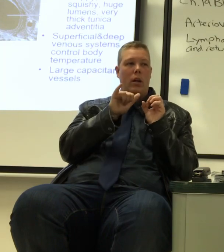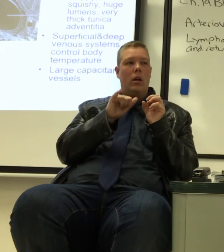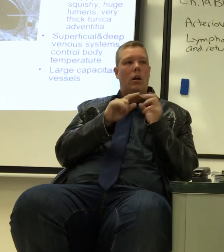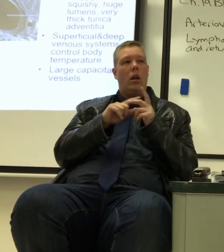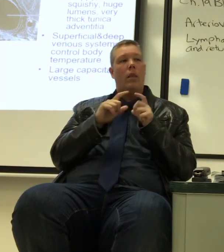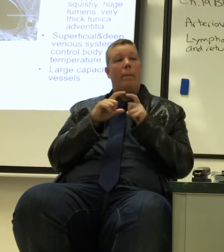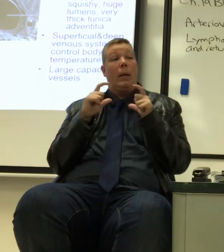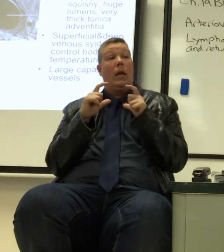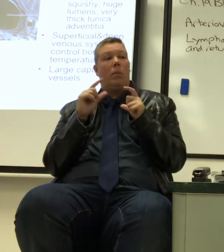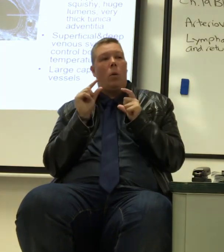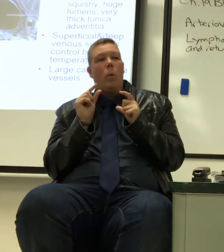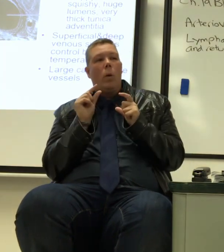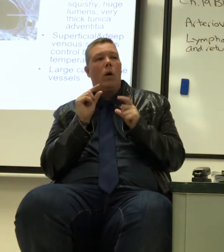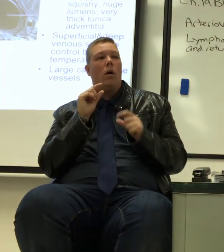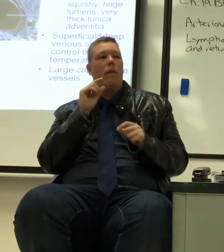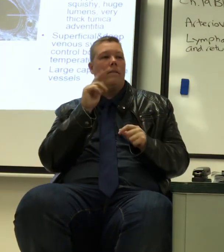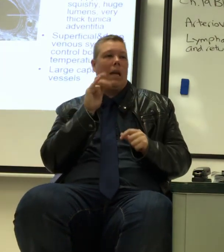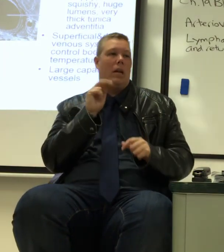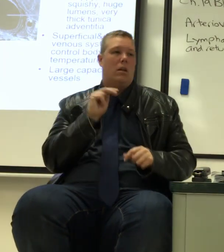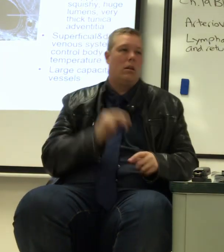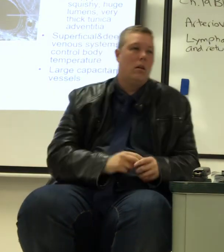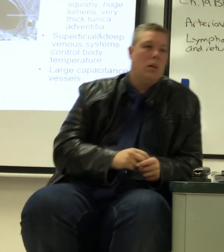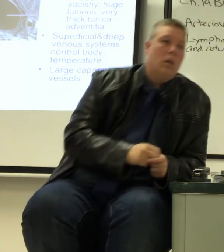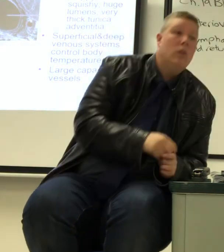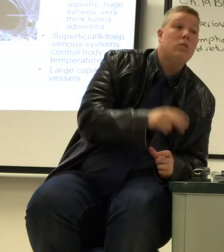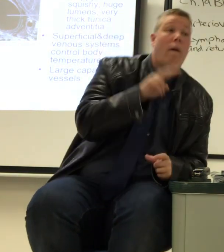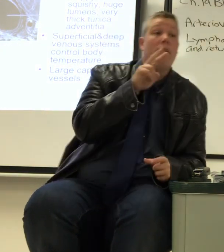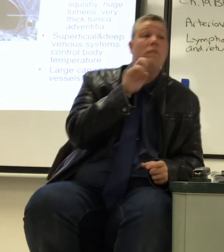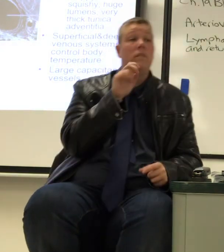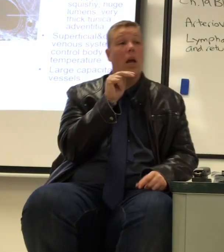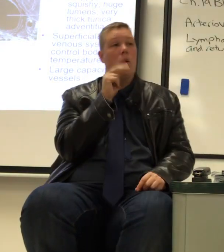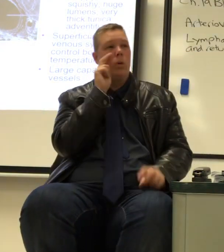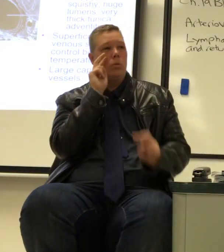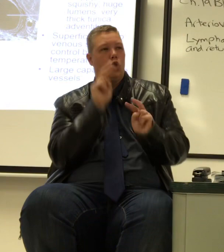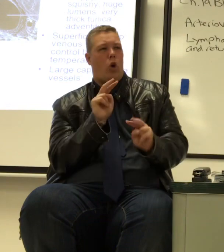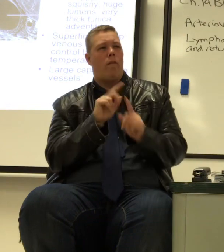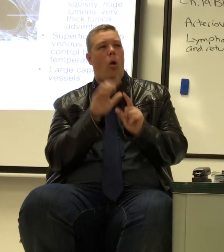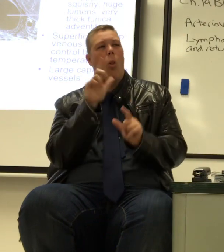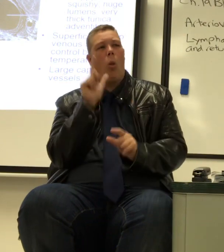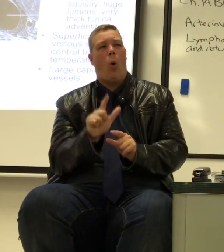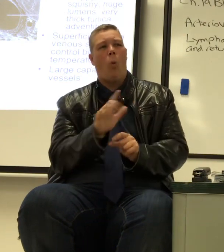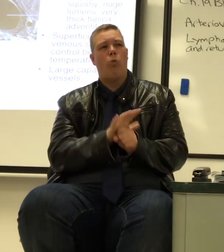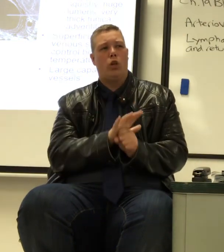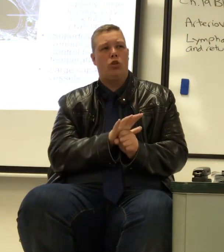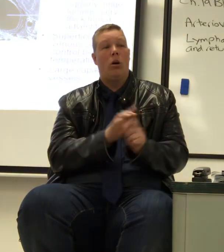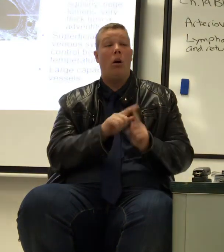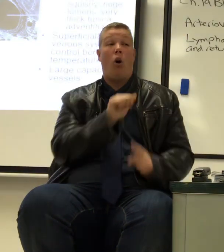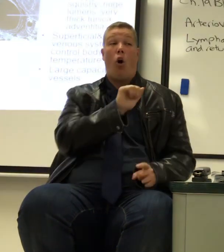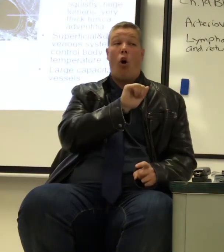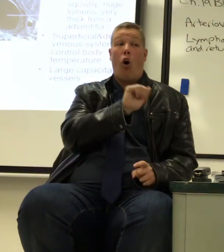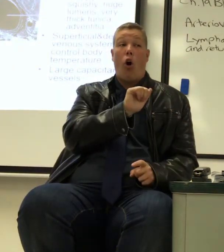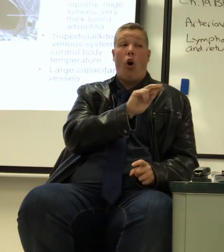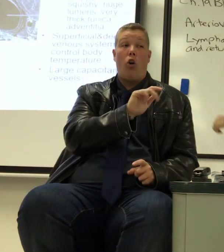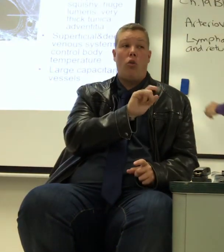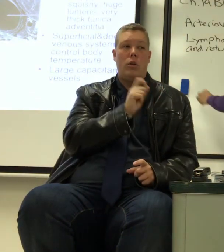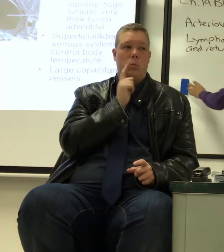first is that first bullet point. In veins, we observe low pressures. In arteries, we observe high pressures.